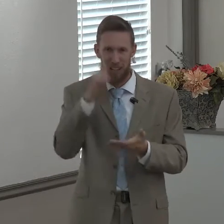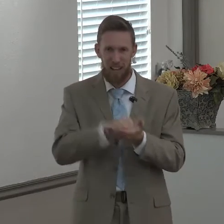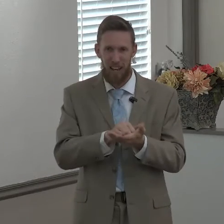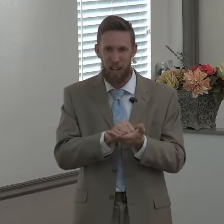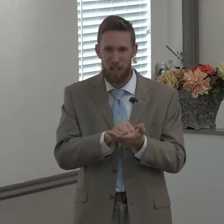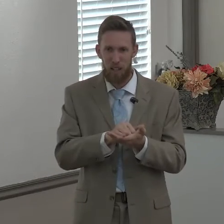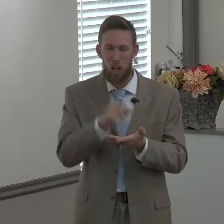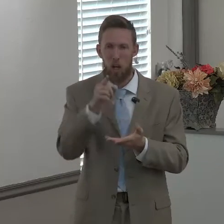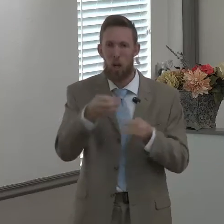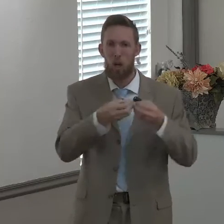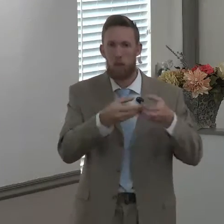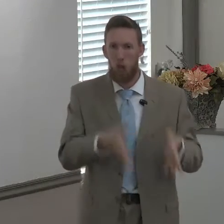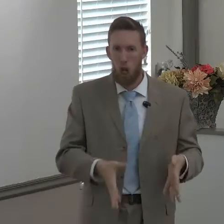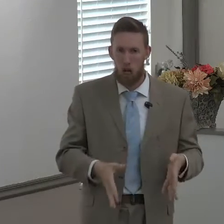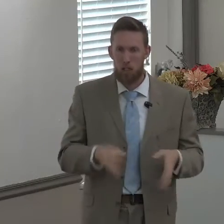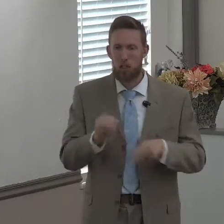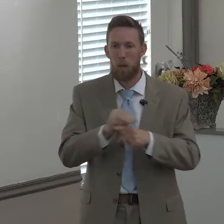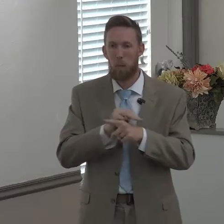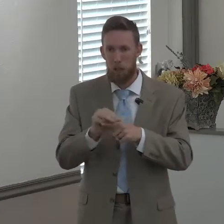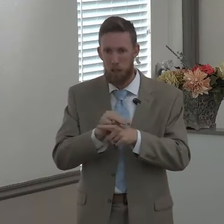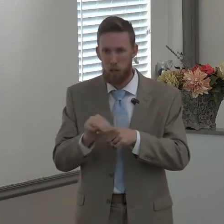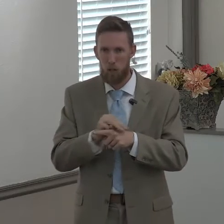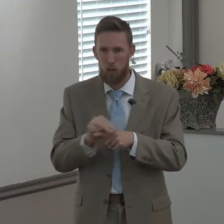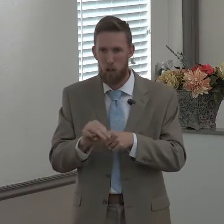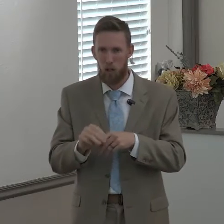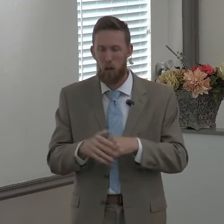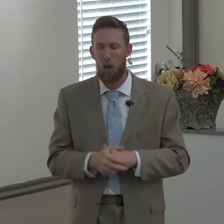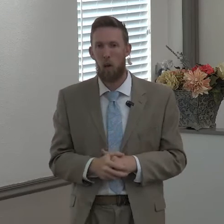The ministry is people.